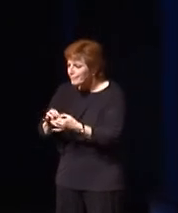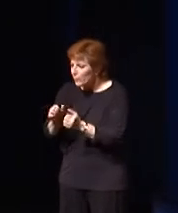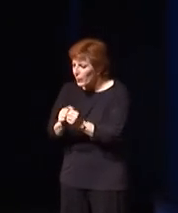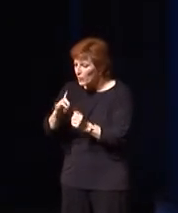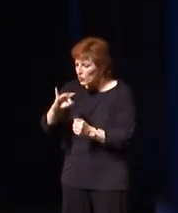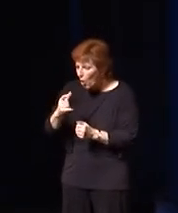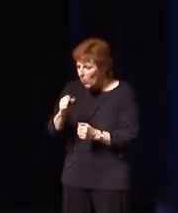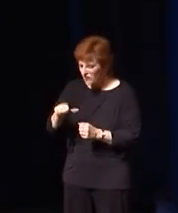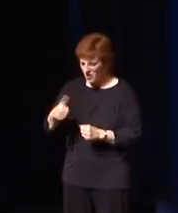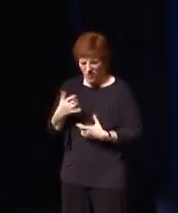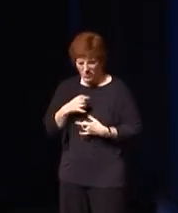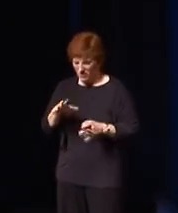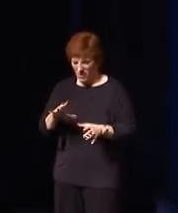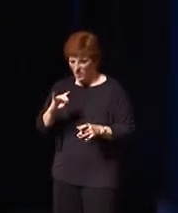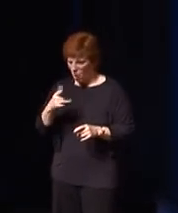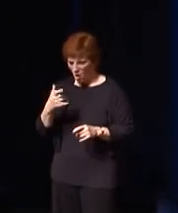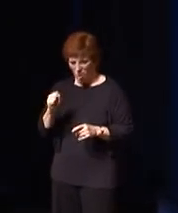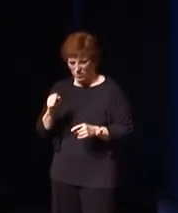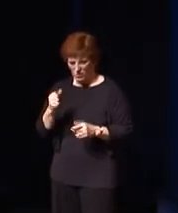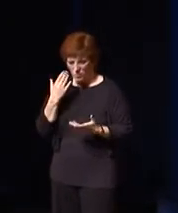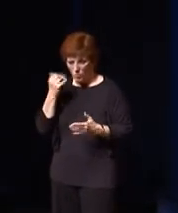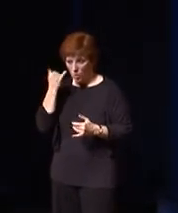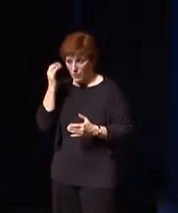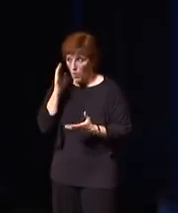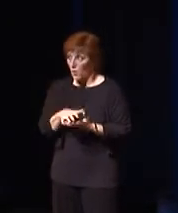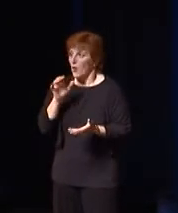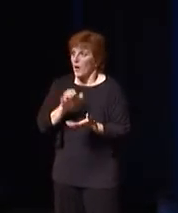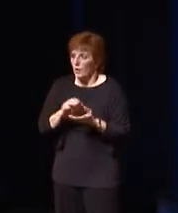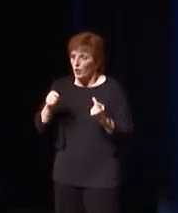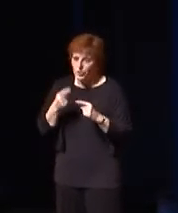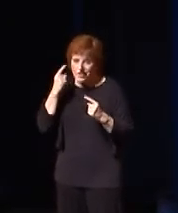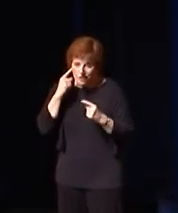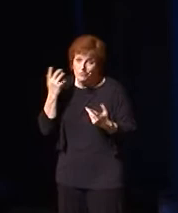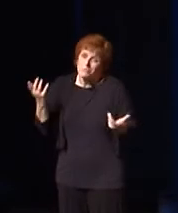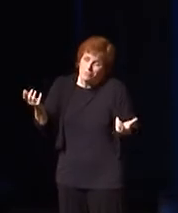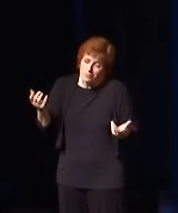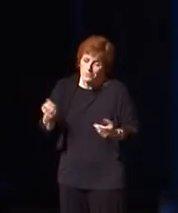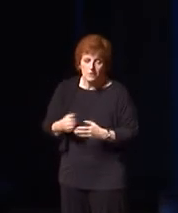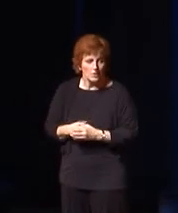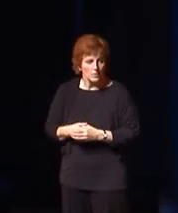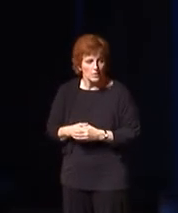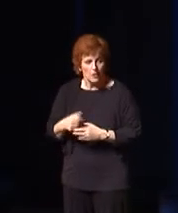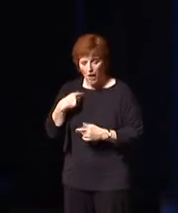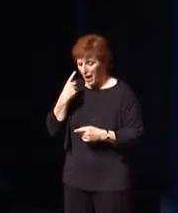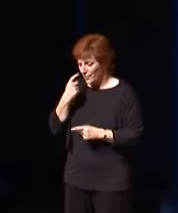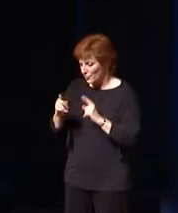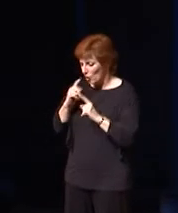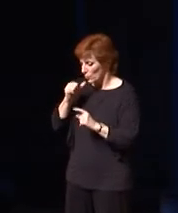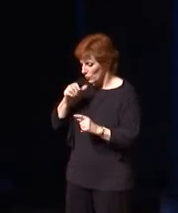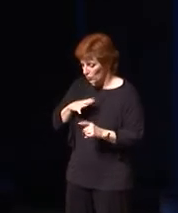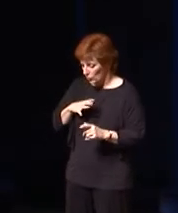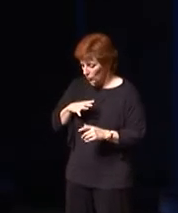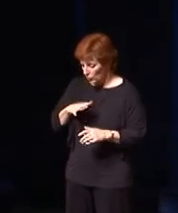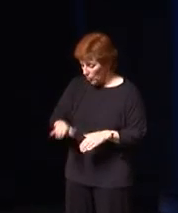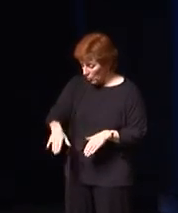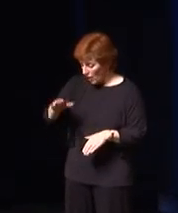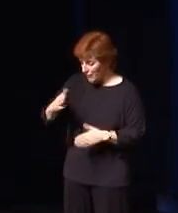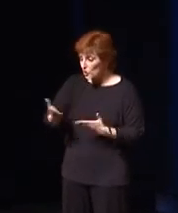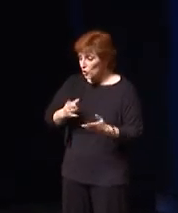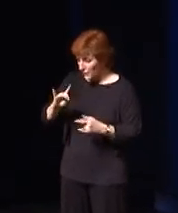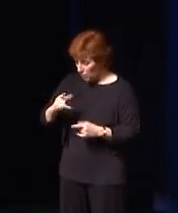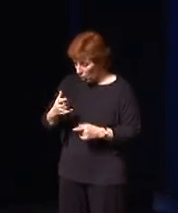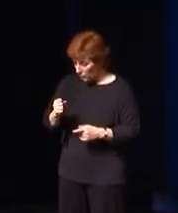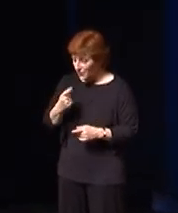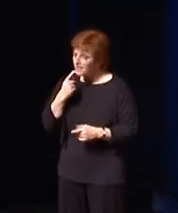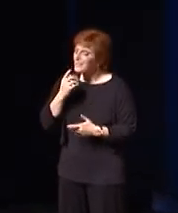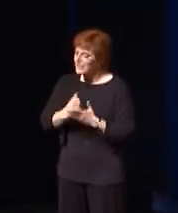then there's others that don't like dogs because they don't know when they're going to bark and that's going to hurt their ears. You know, I just talked to a lady that raises service dogs, and she